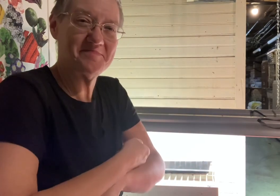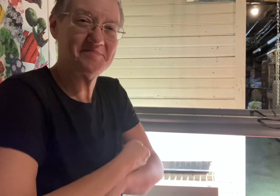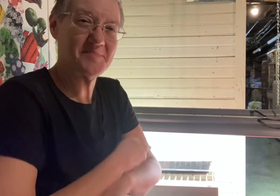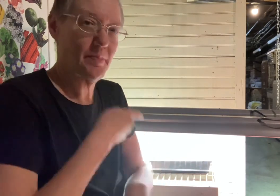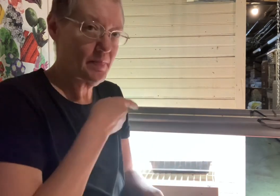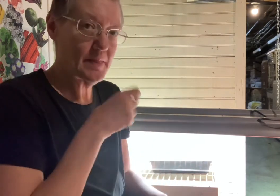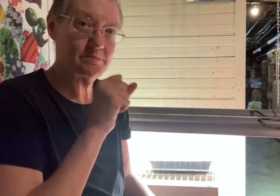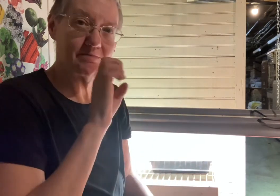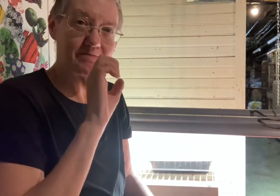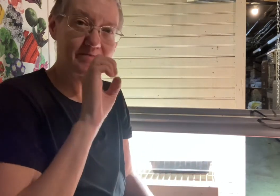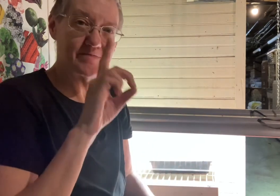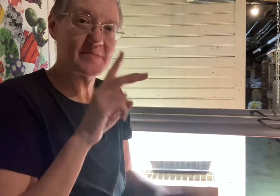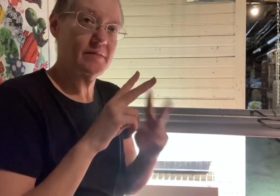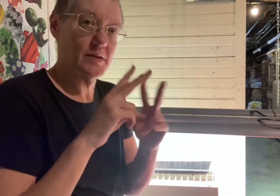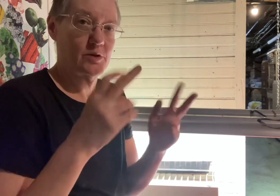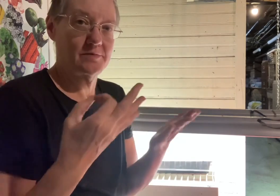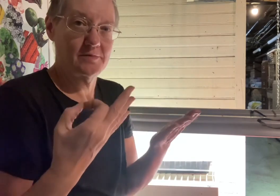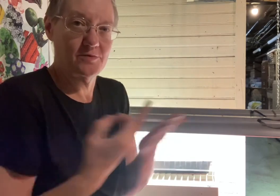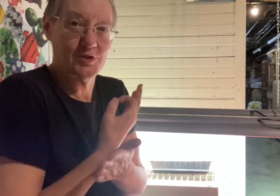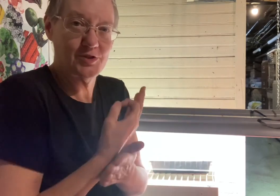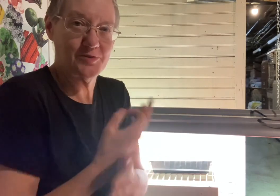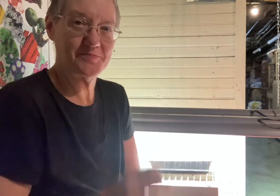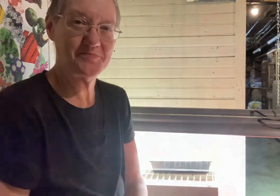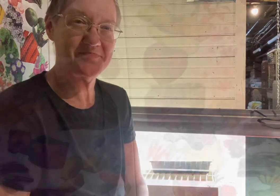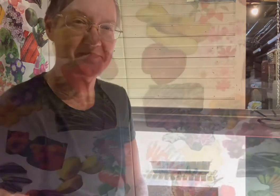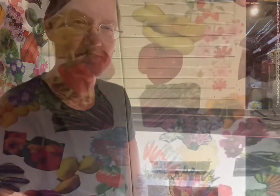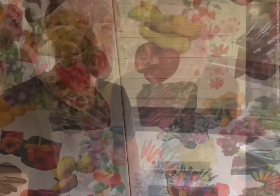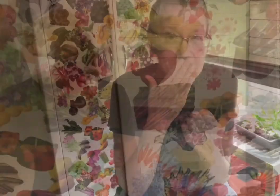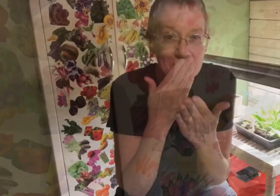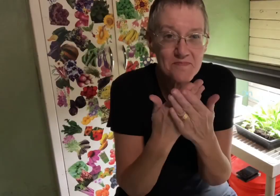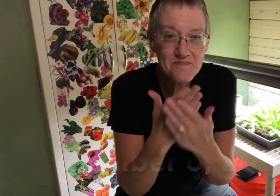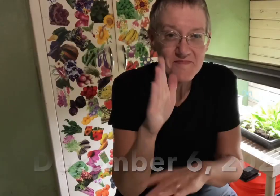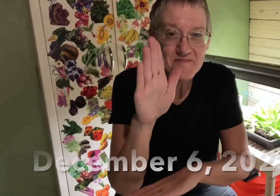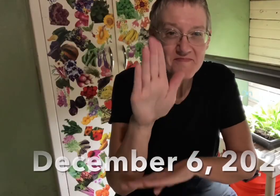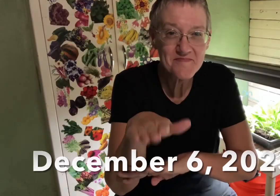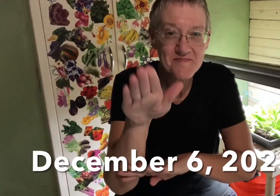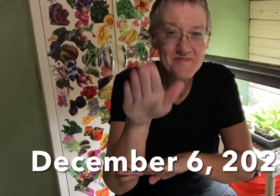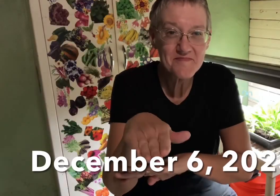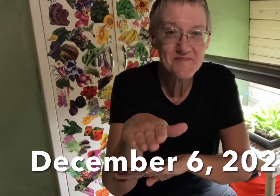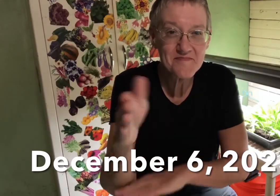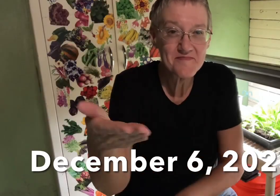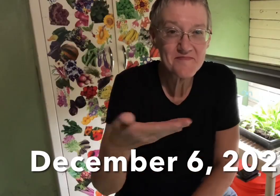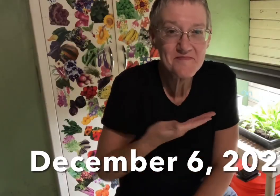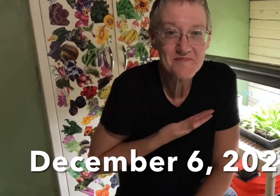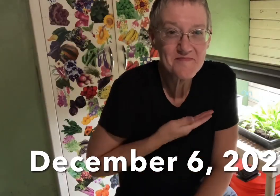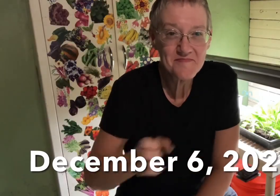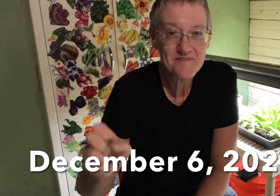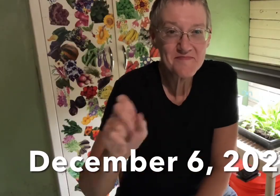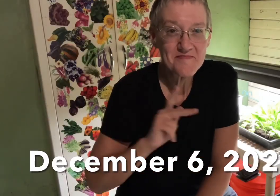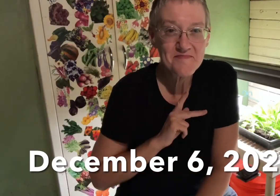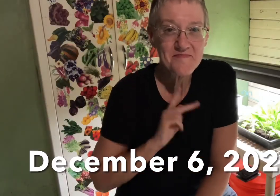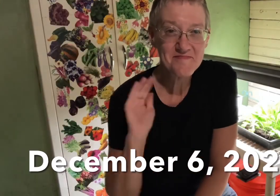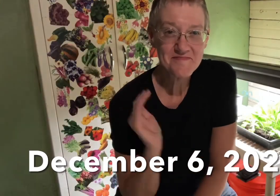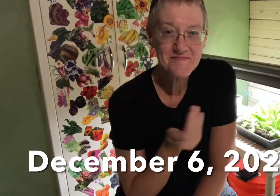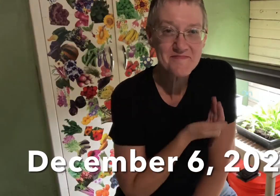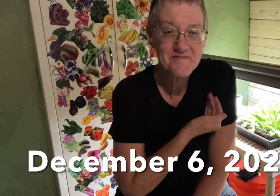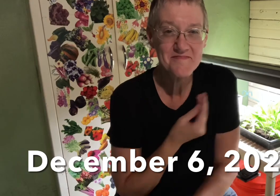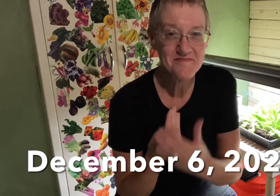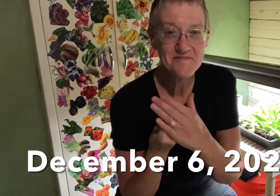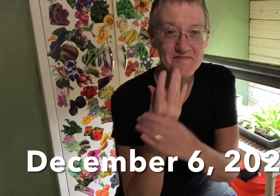days. These seeds are really fresh. Good afternoon and welcome back to